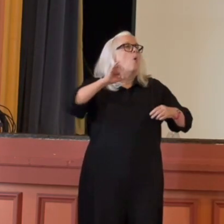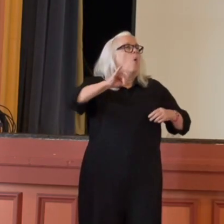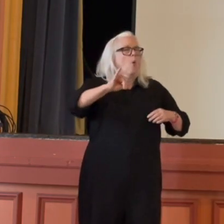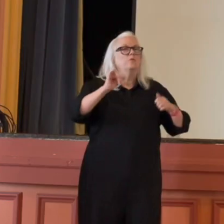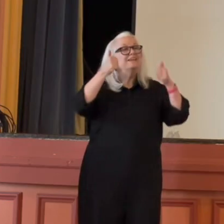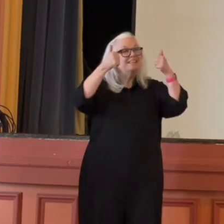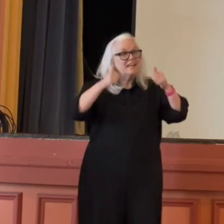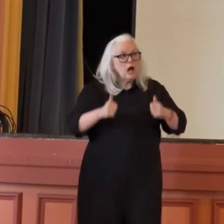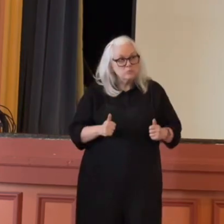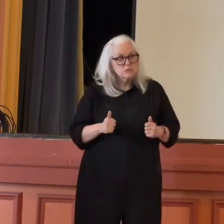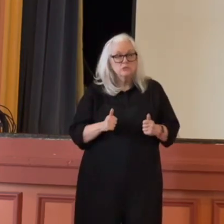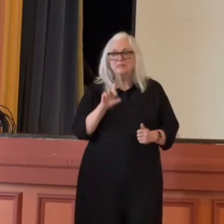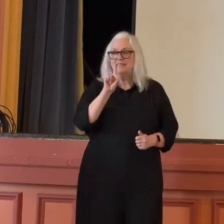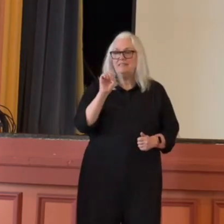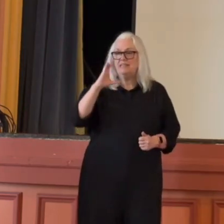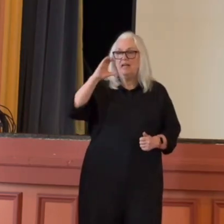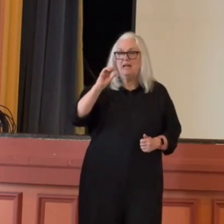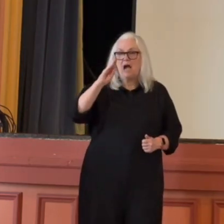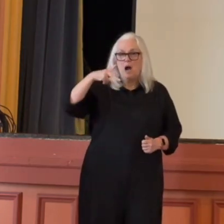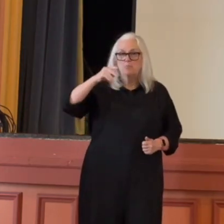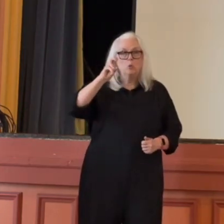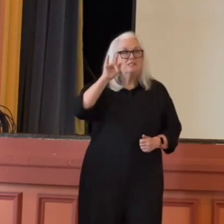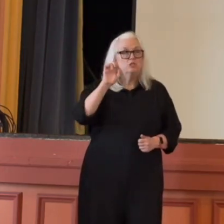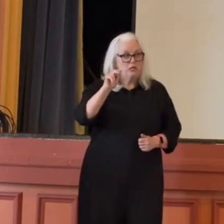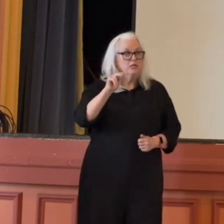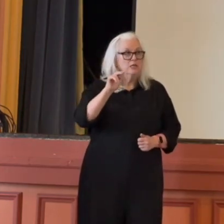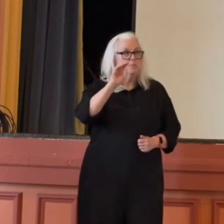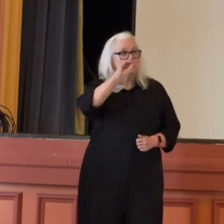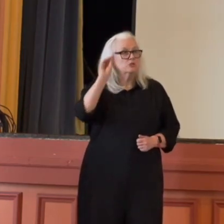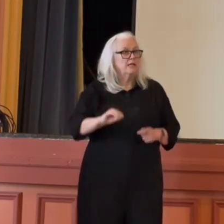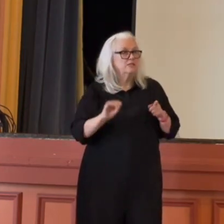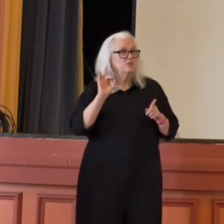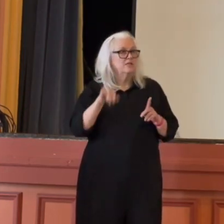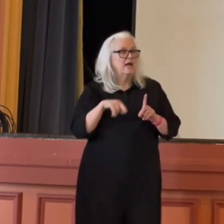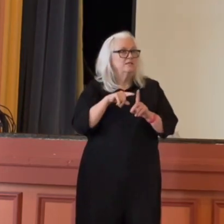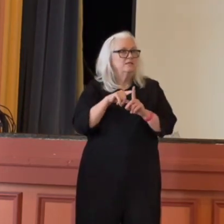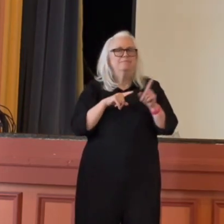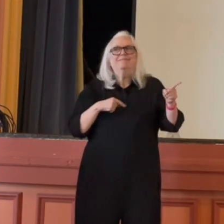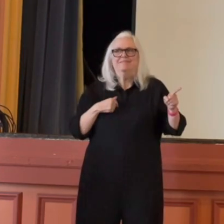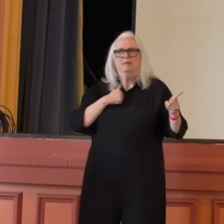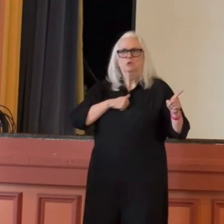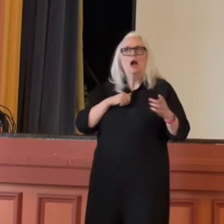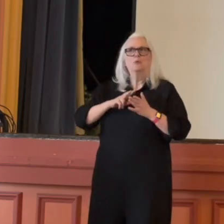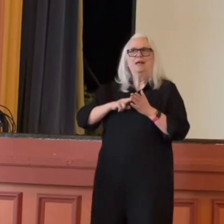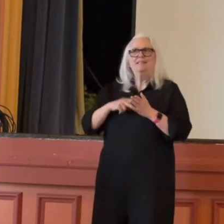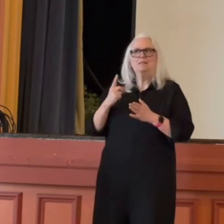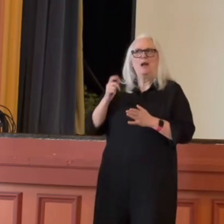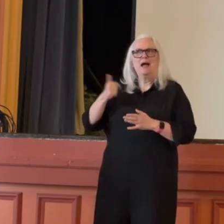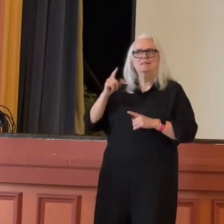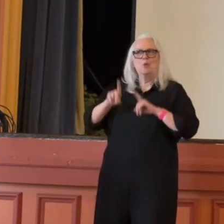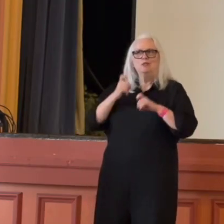material used on the underground collection? Yeah, I'm reading from somebody else's questions here, so. Okay,